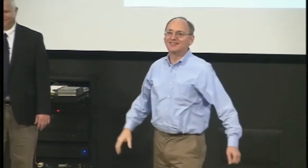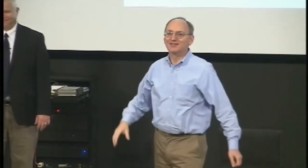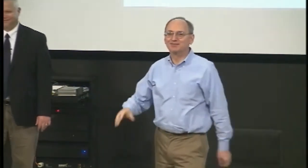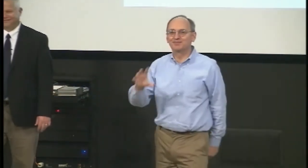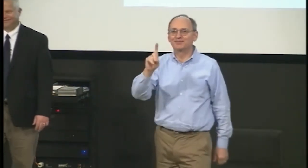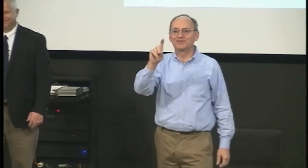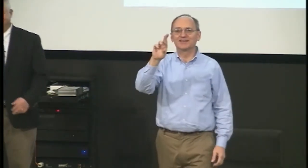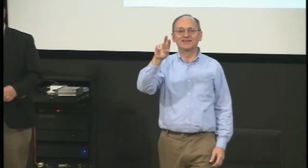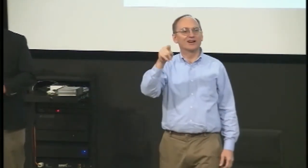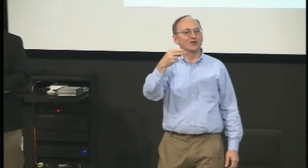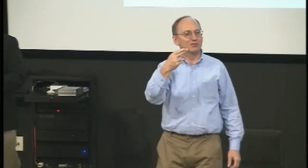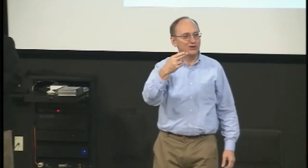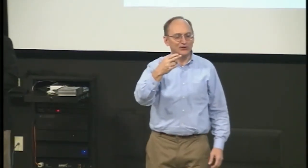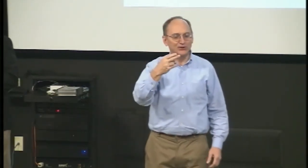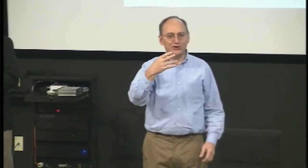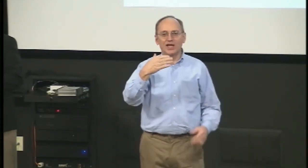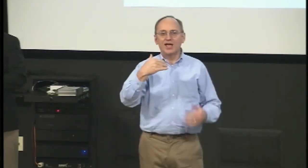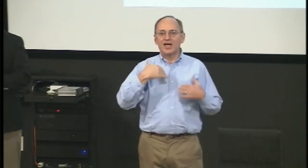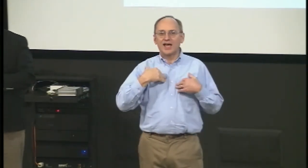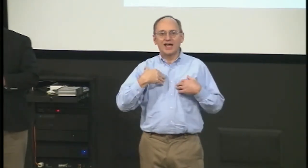This gentleman right here.